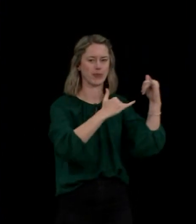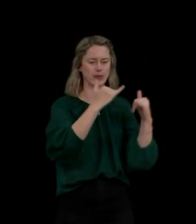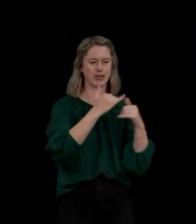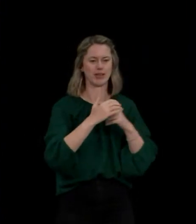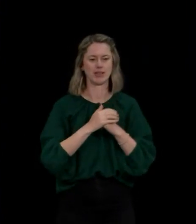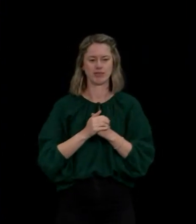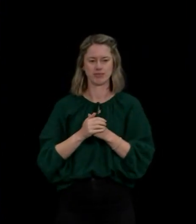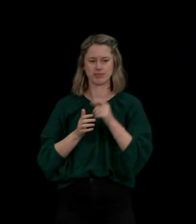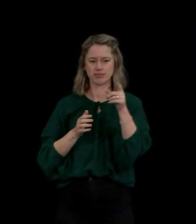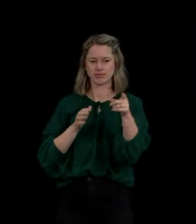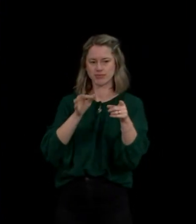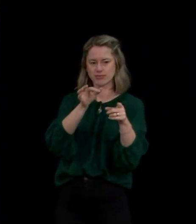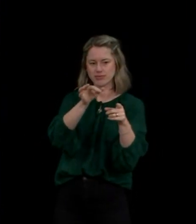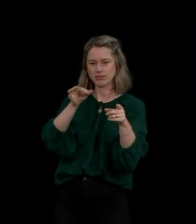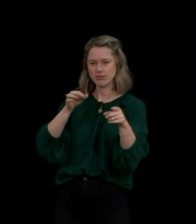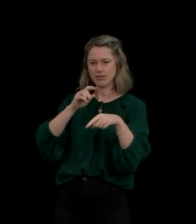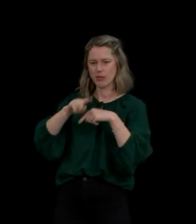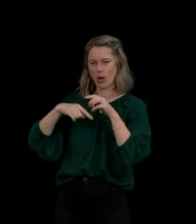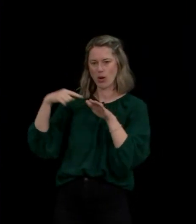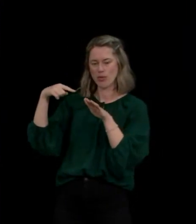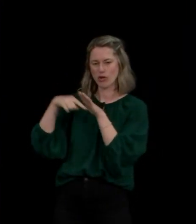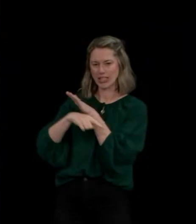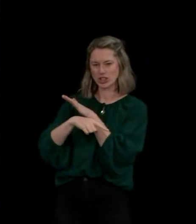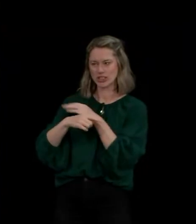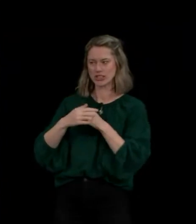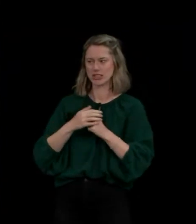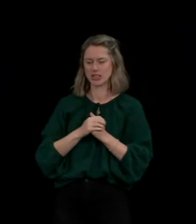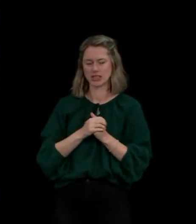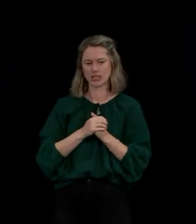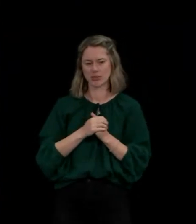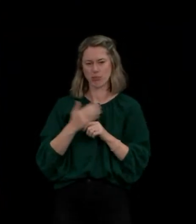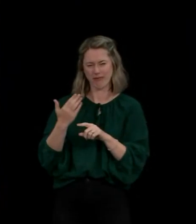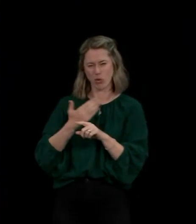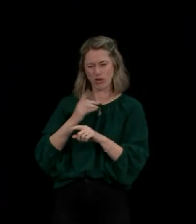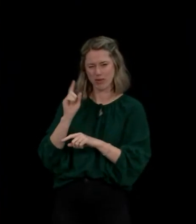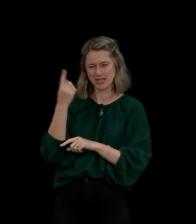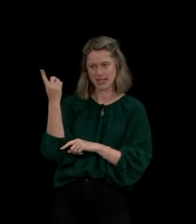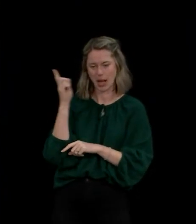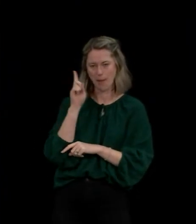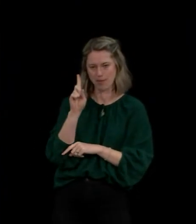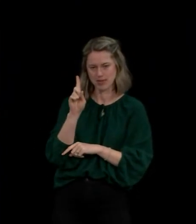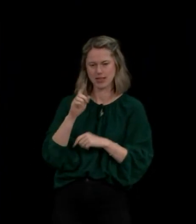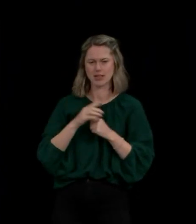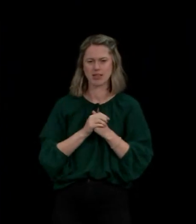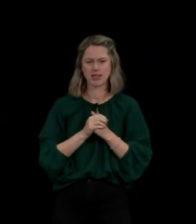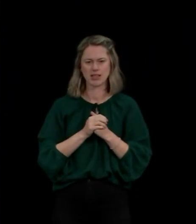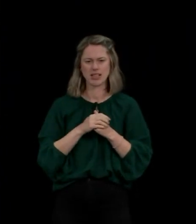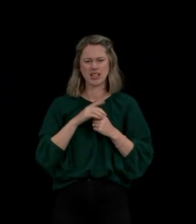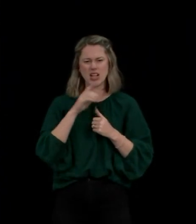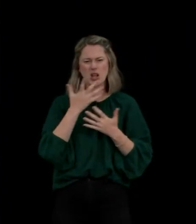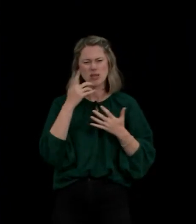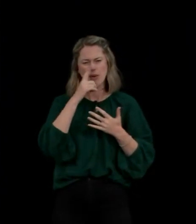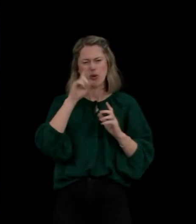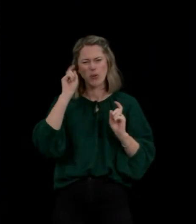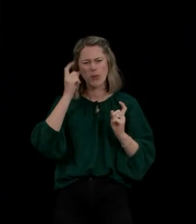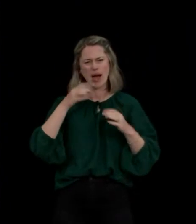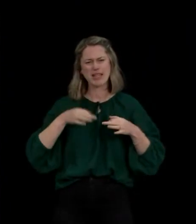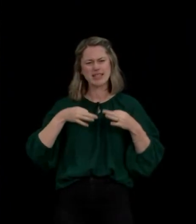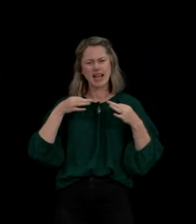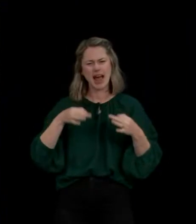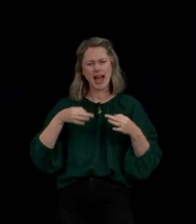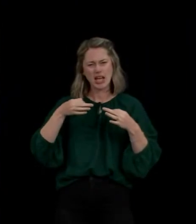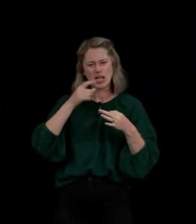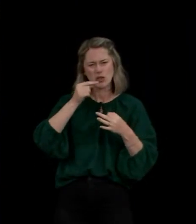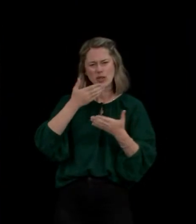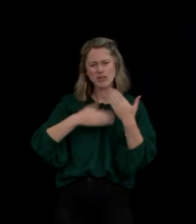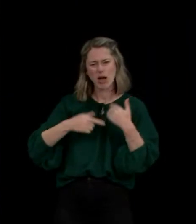vaccines. Broad brushstrokes about immigration before the immigration minister. Yeah. I guess there's been a lot of heartache around this, the delay. Can you just actually explain